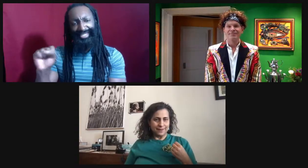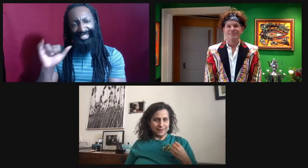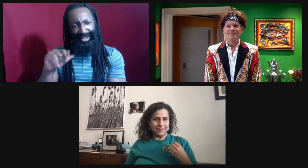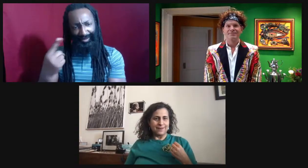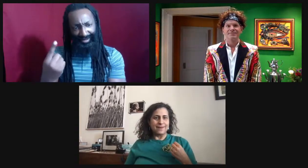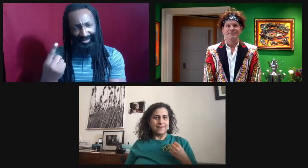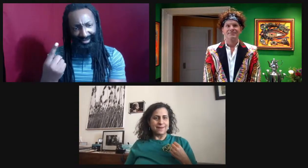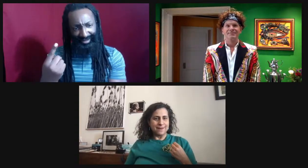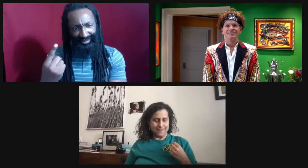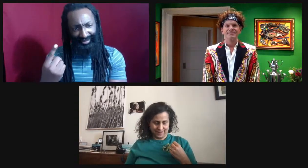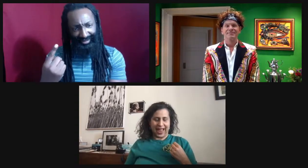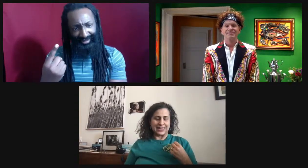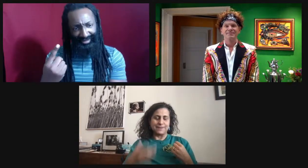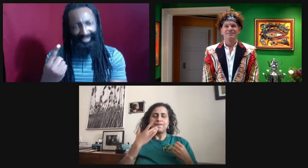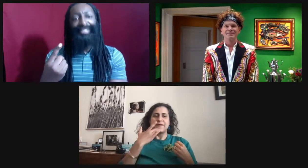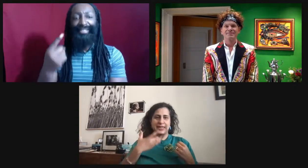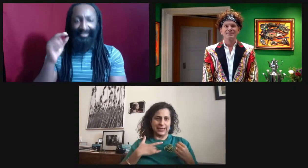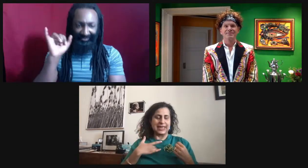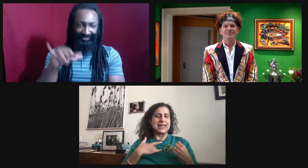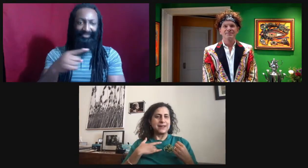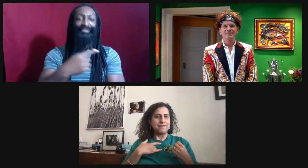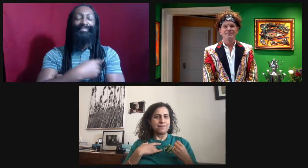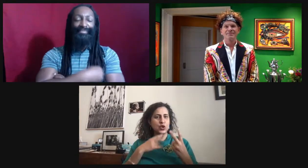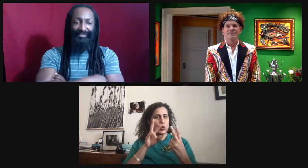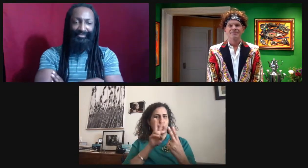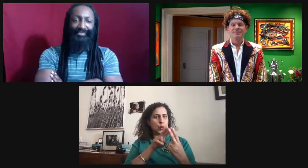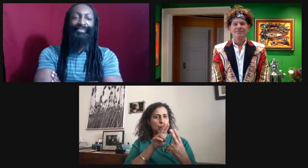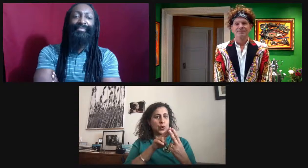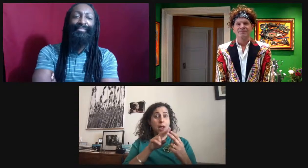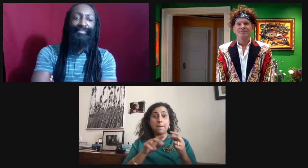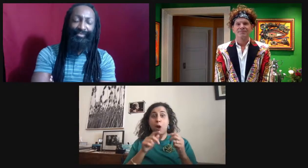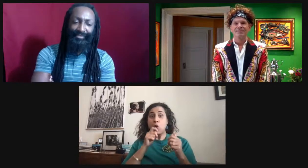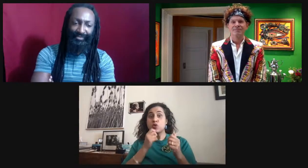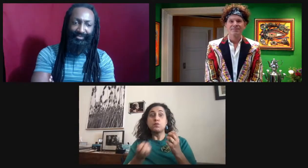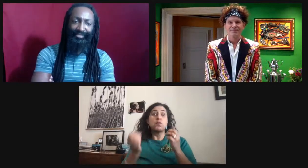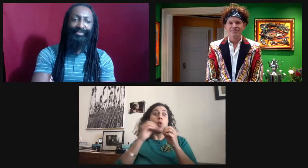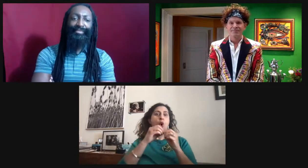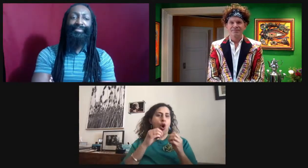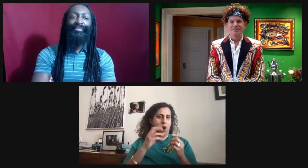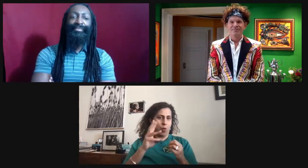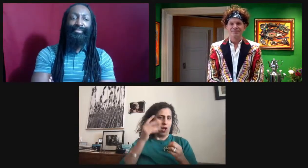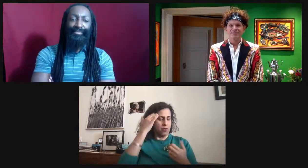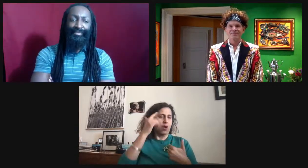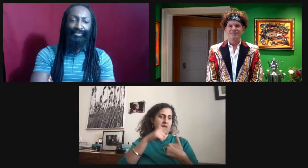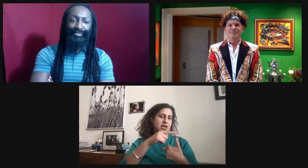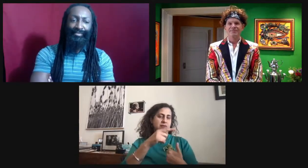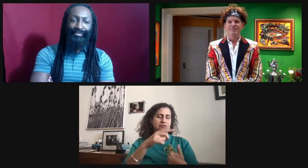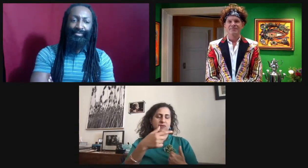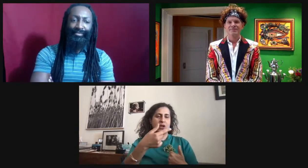Tilden Douglas, is that who you're speaking of? Yes, yes, those two.